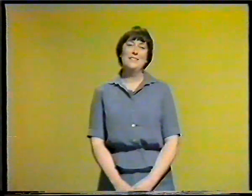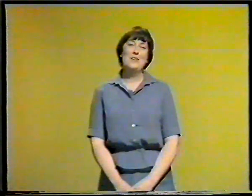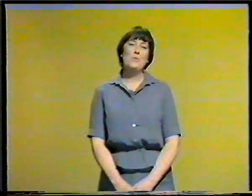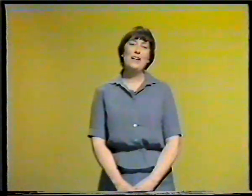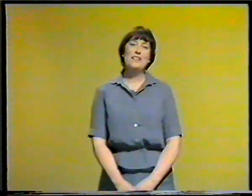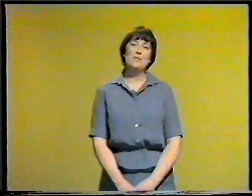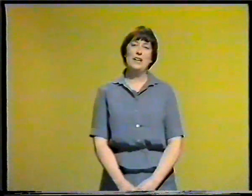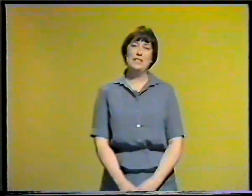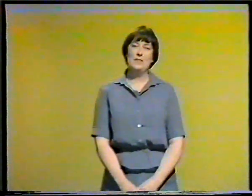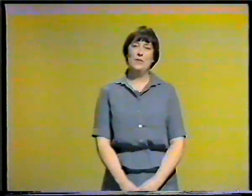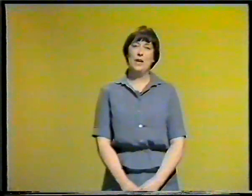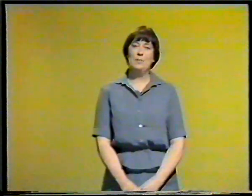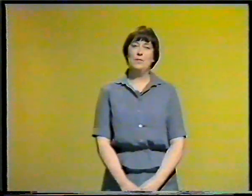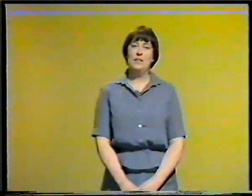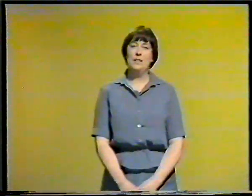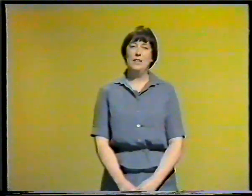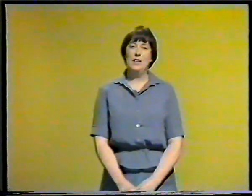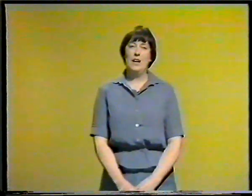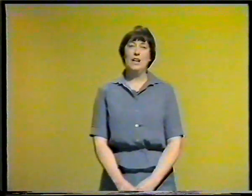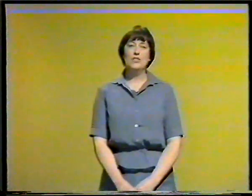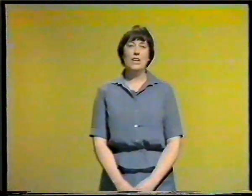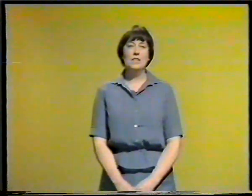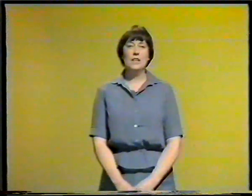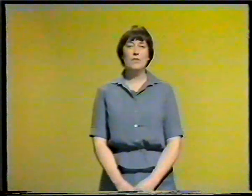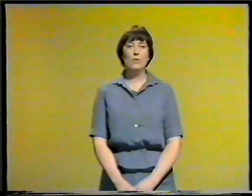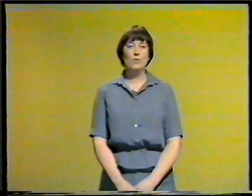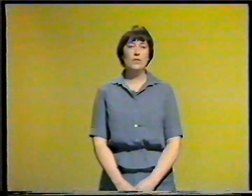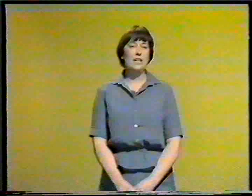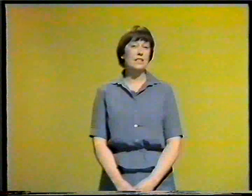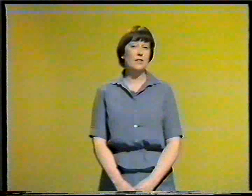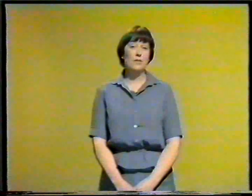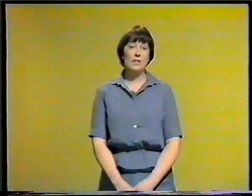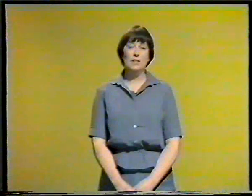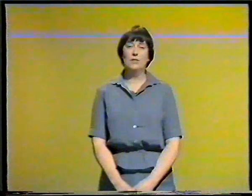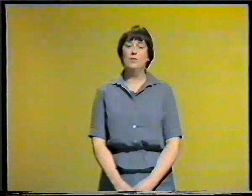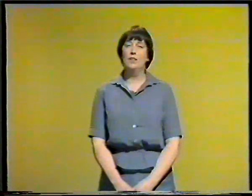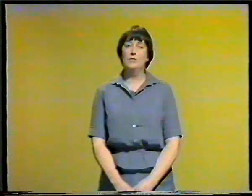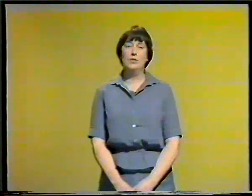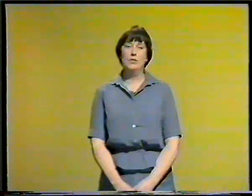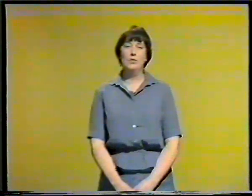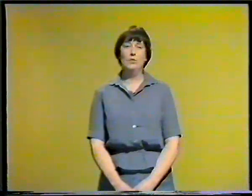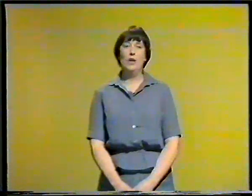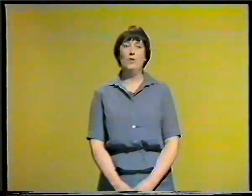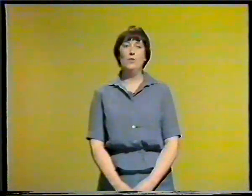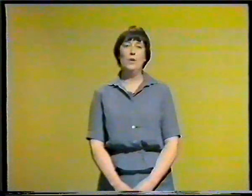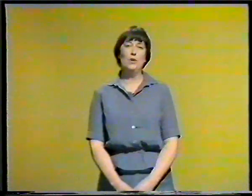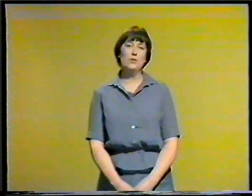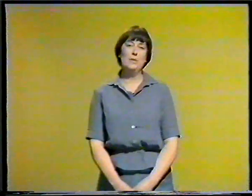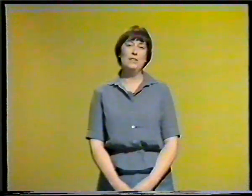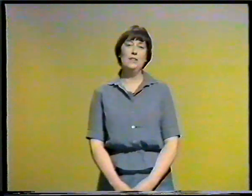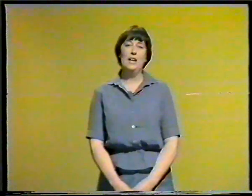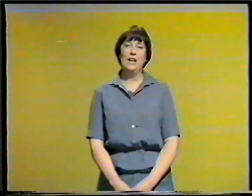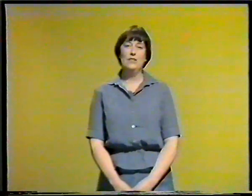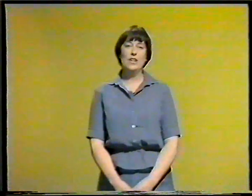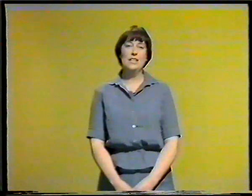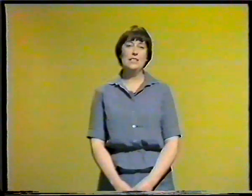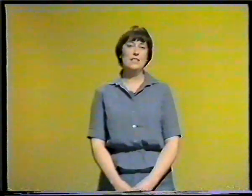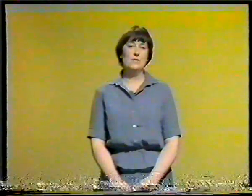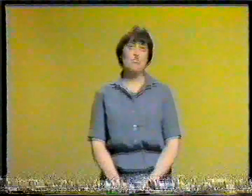When I revised the vocabulary, I tried to cover all the moods I could think of, the school, home, hospital, and training centre